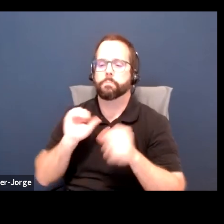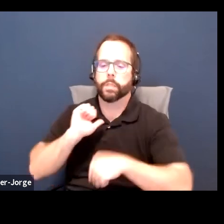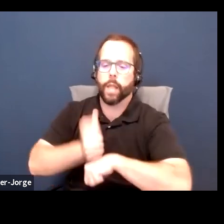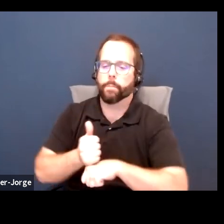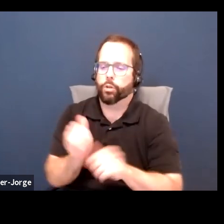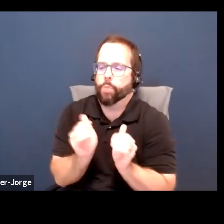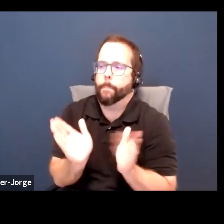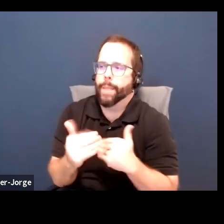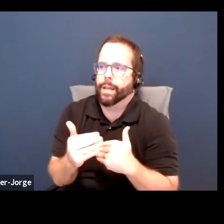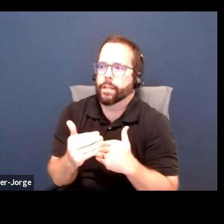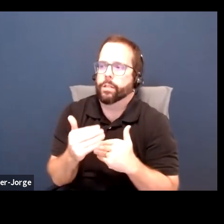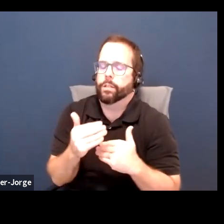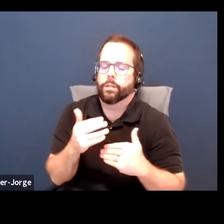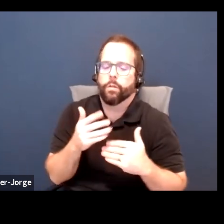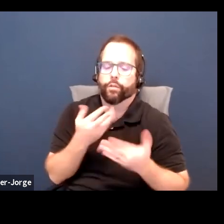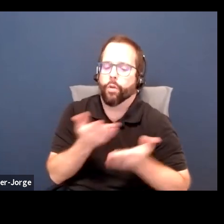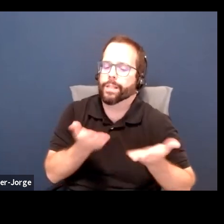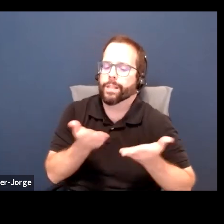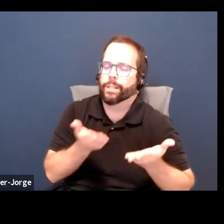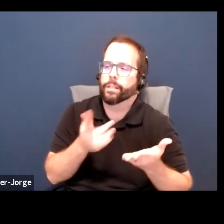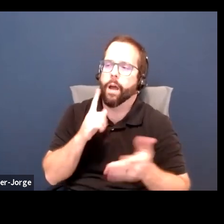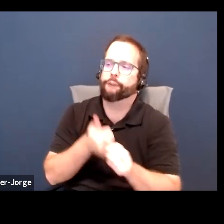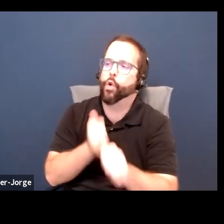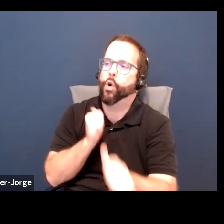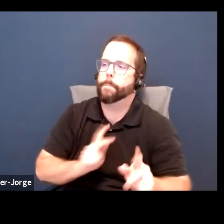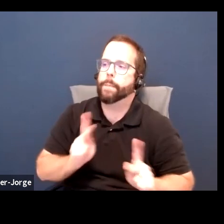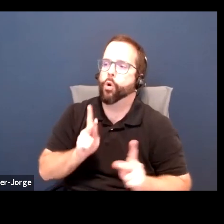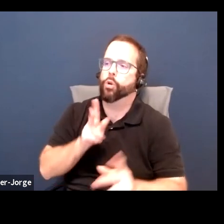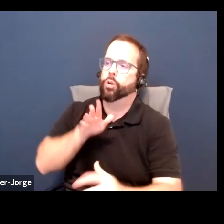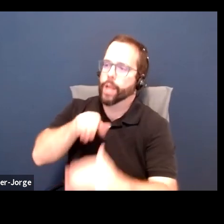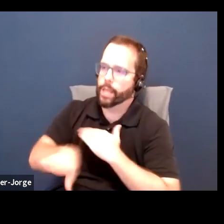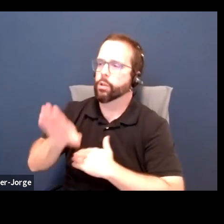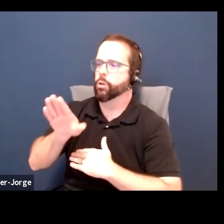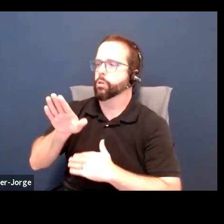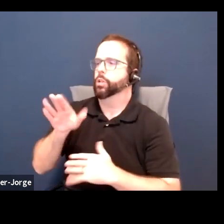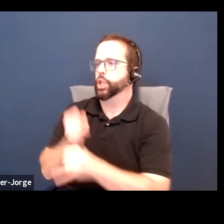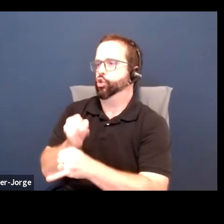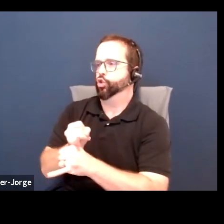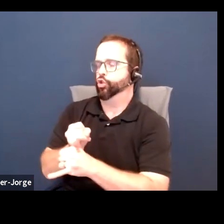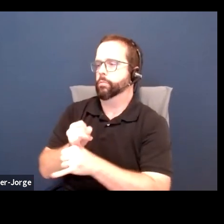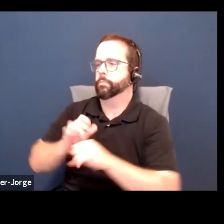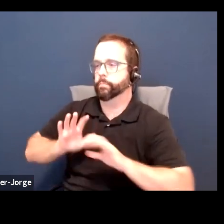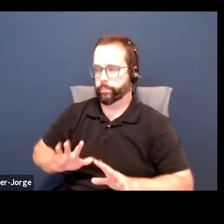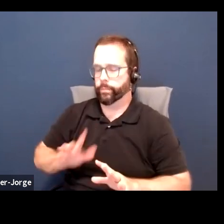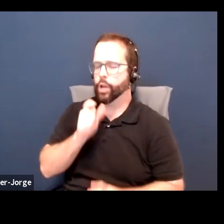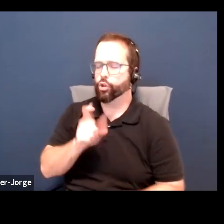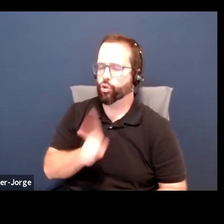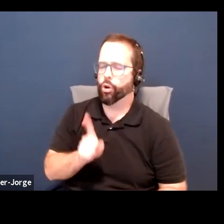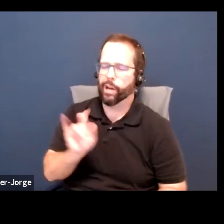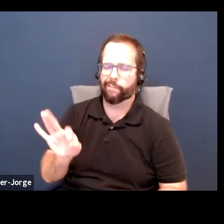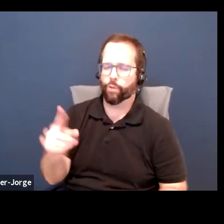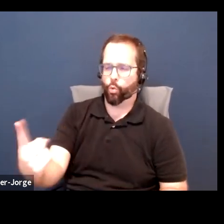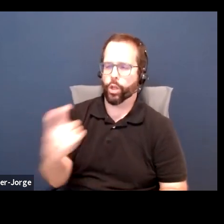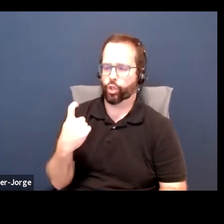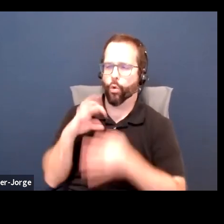from going in to institutions in the first place. I'm not sure if the question was also related to